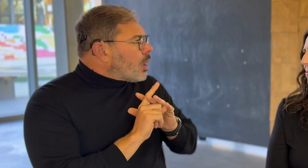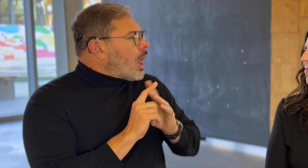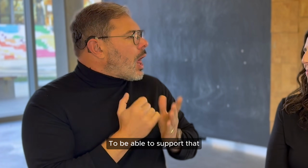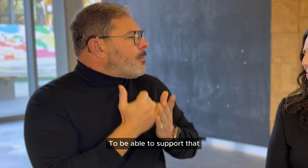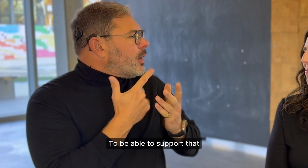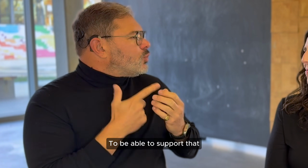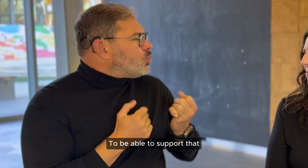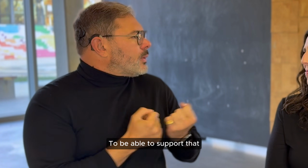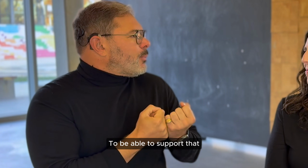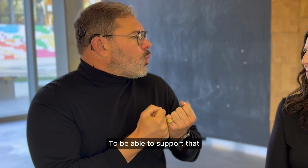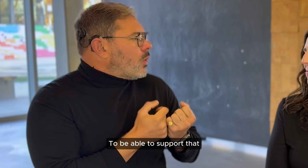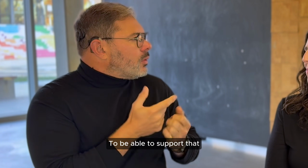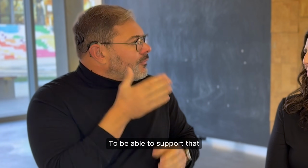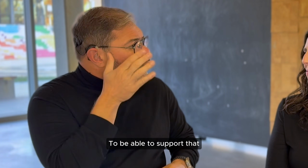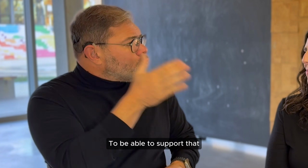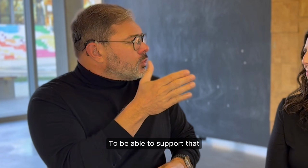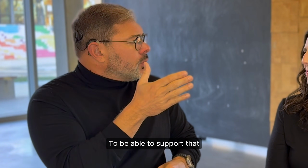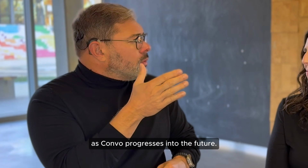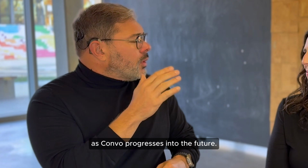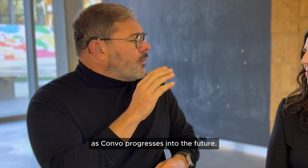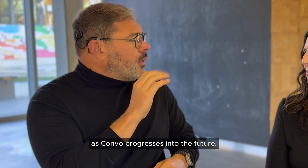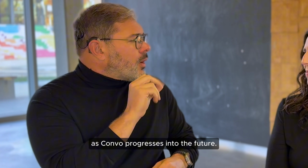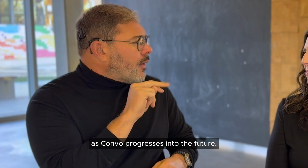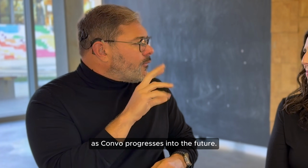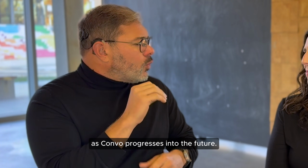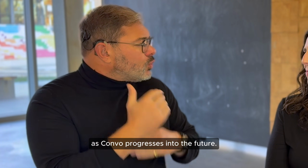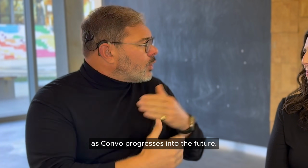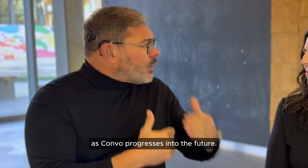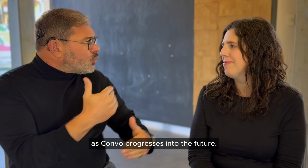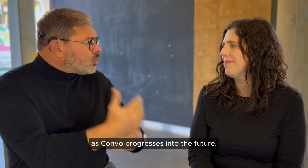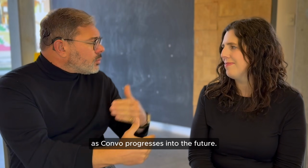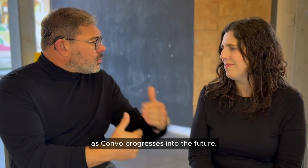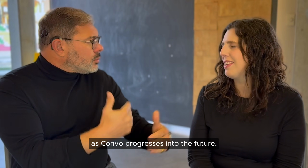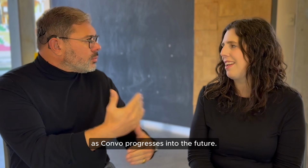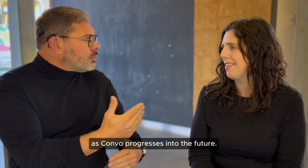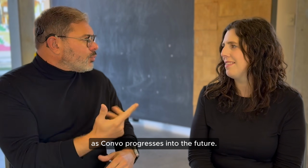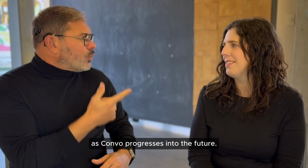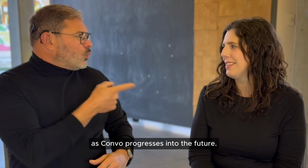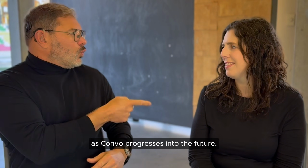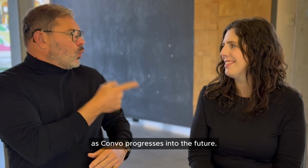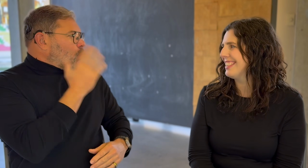to be able to support that as Convo progresses into the future.